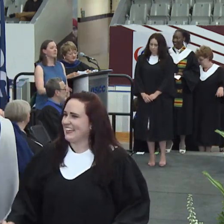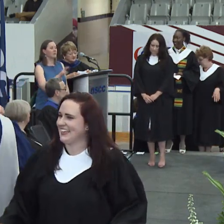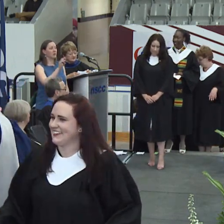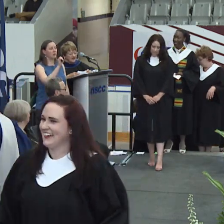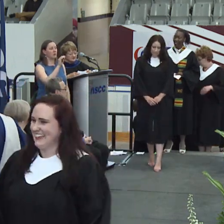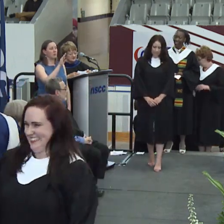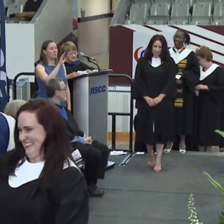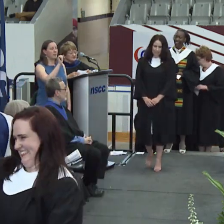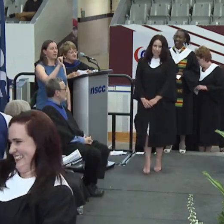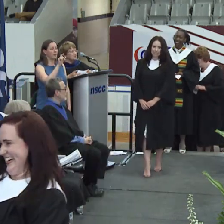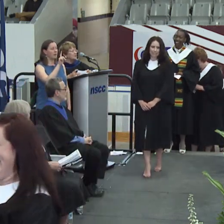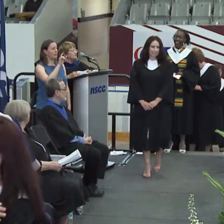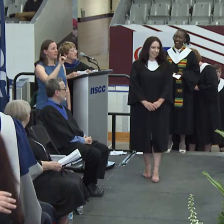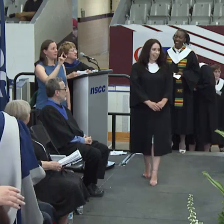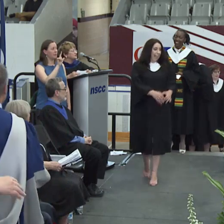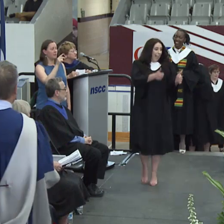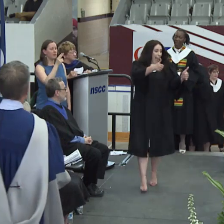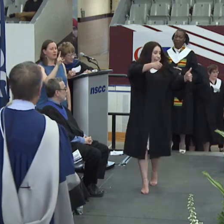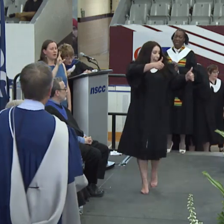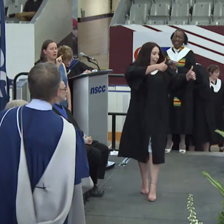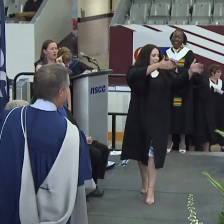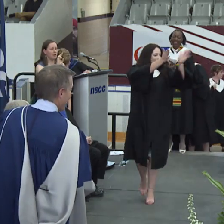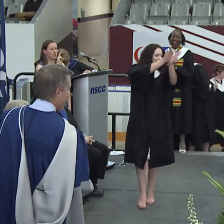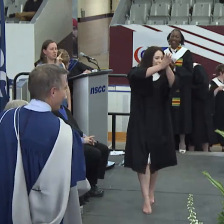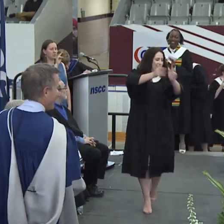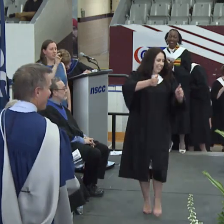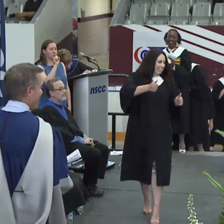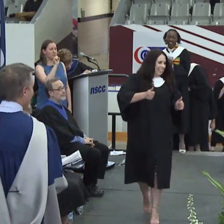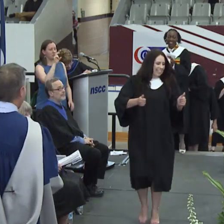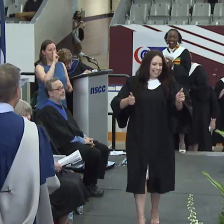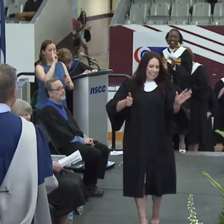Rebecca Dill Hustins with honors.